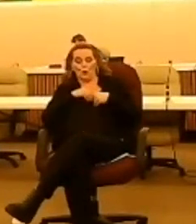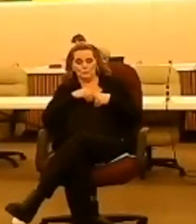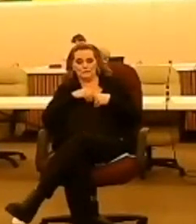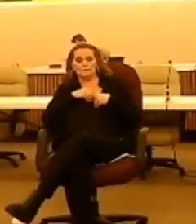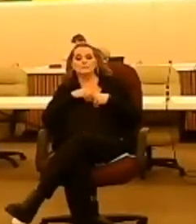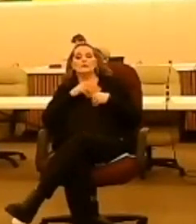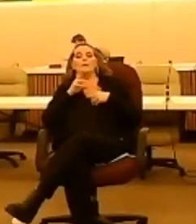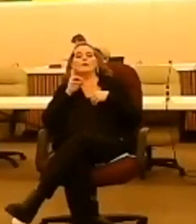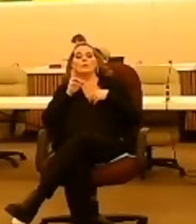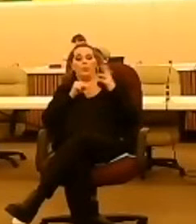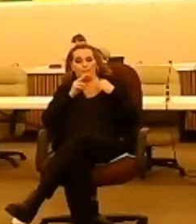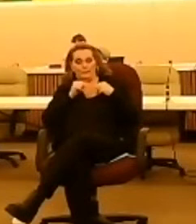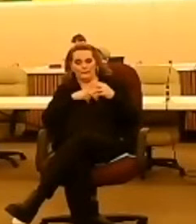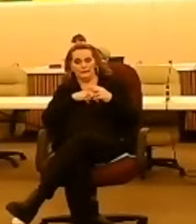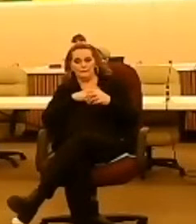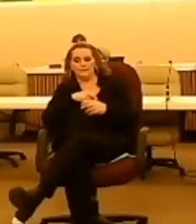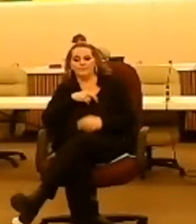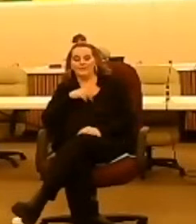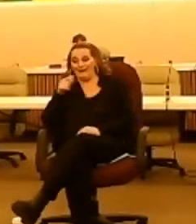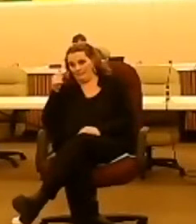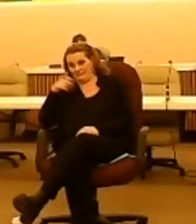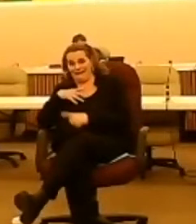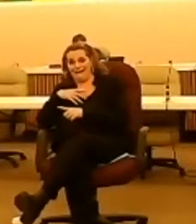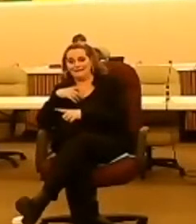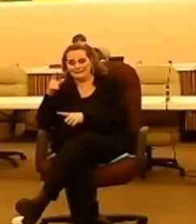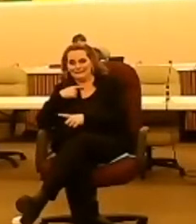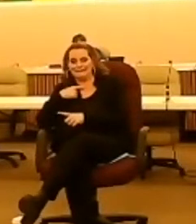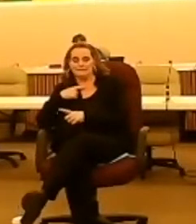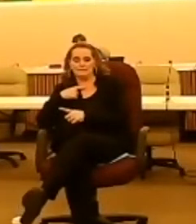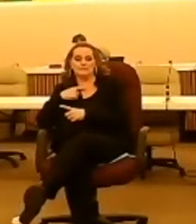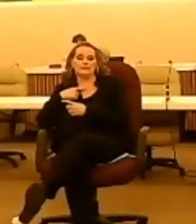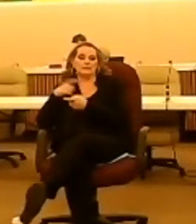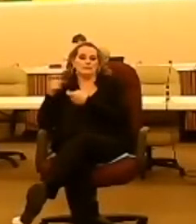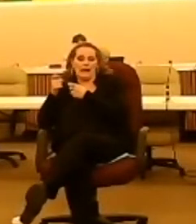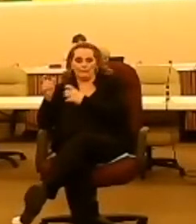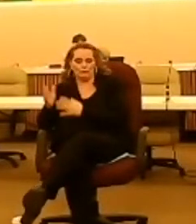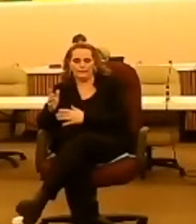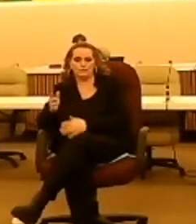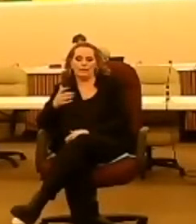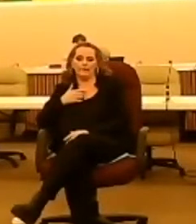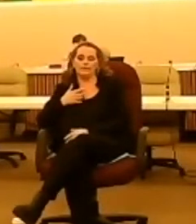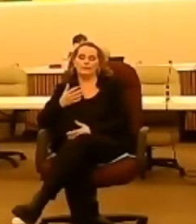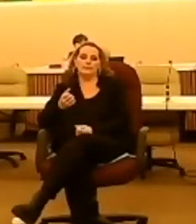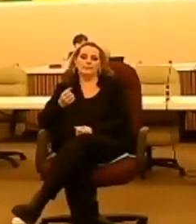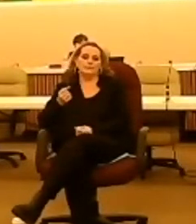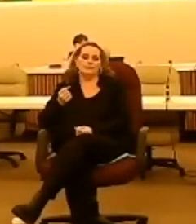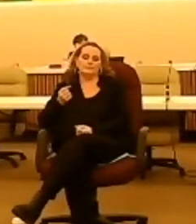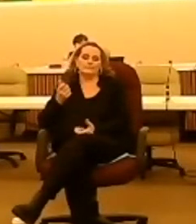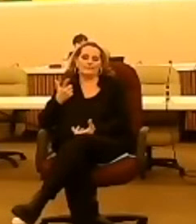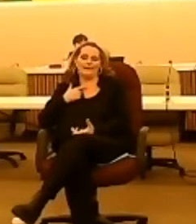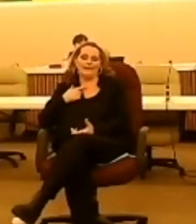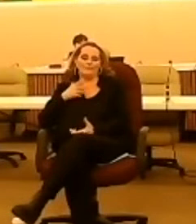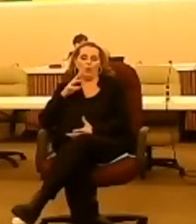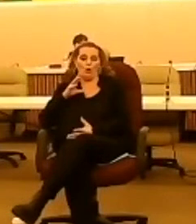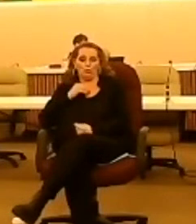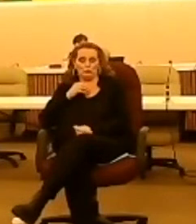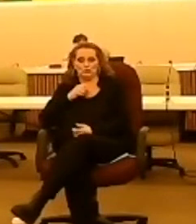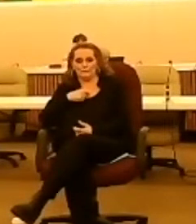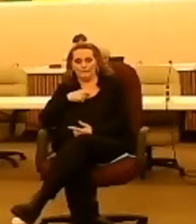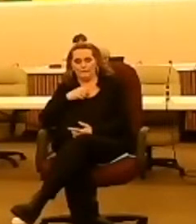purchase it he's the operator. The way many of the franchises have like an ownership interest, I think, from the operator.